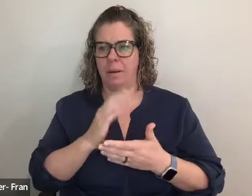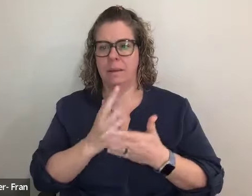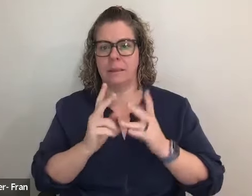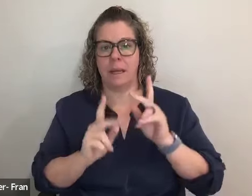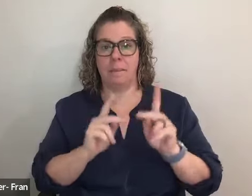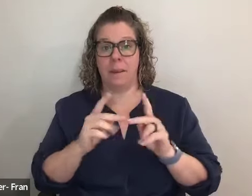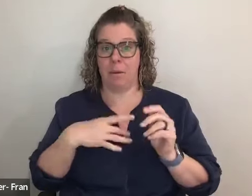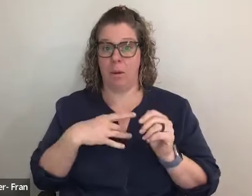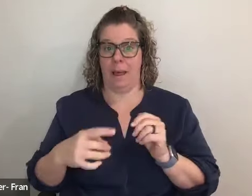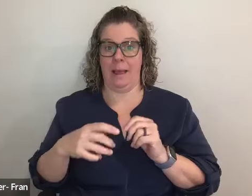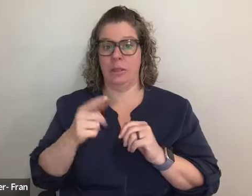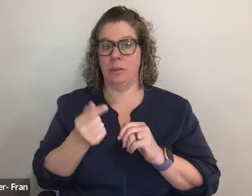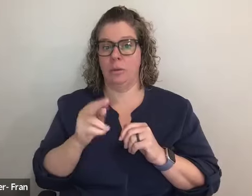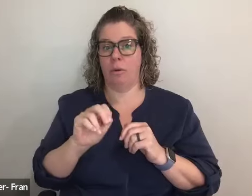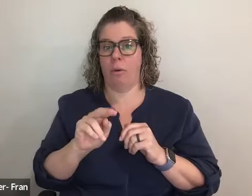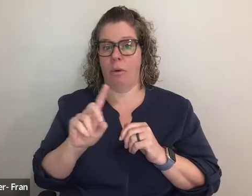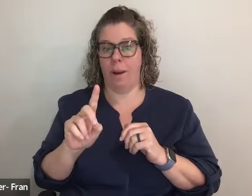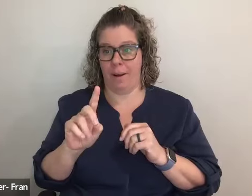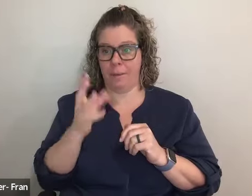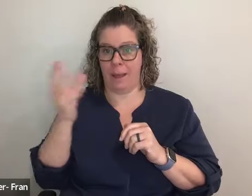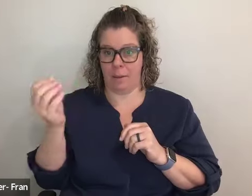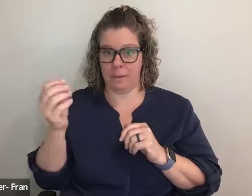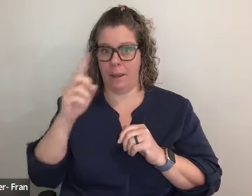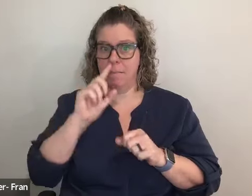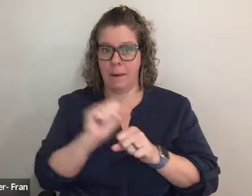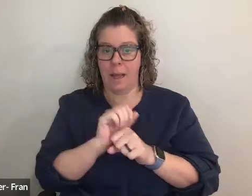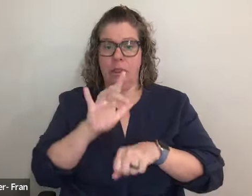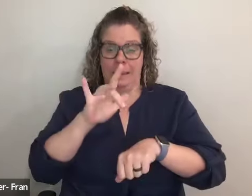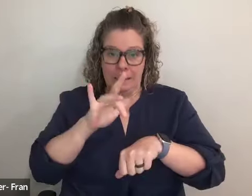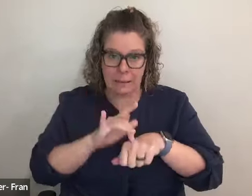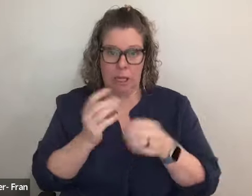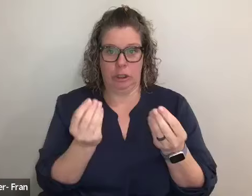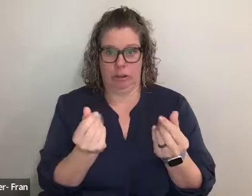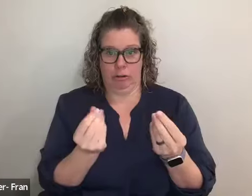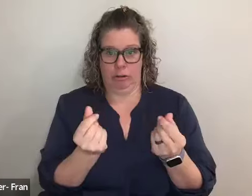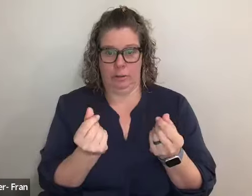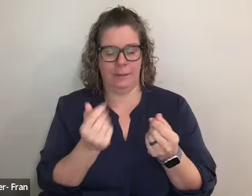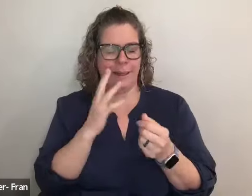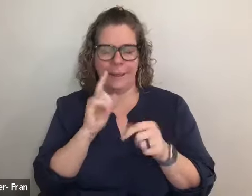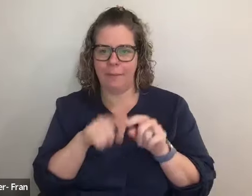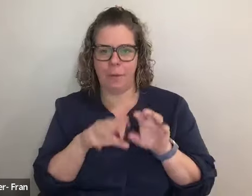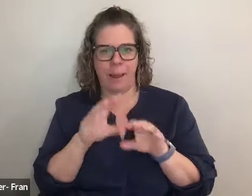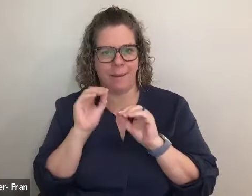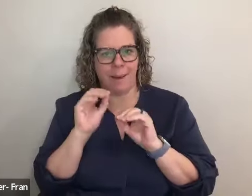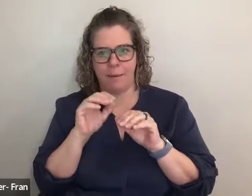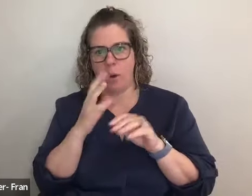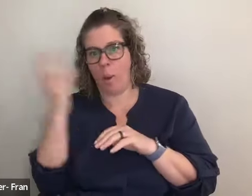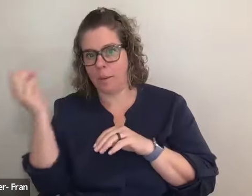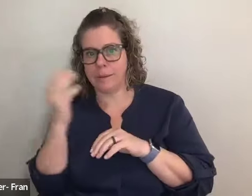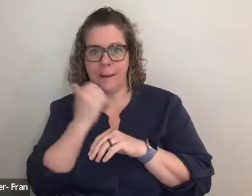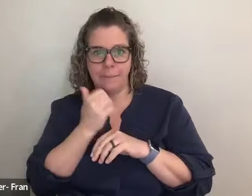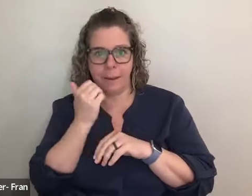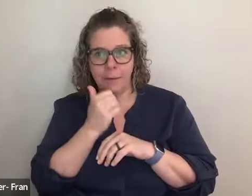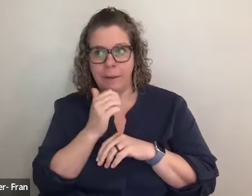go ground outside, which is really pleasant also. But if you don't have access to the outside easily throughout your day, you